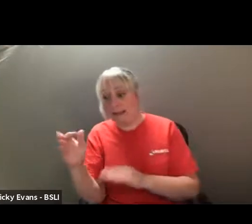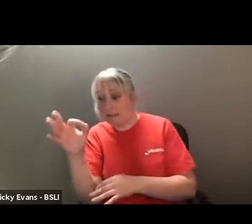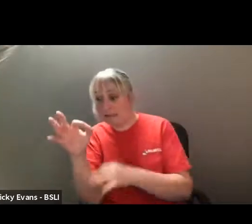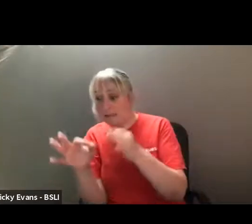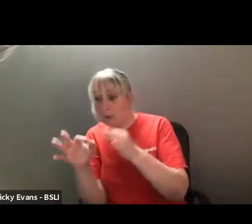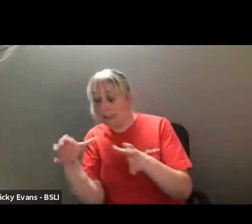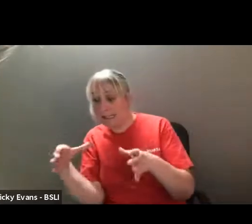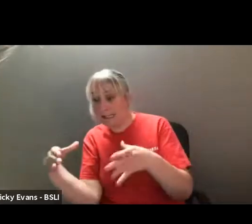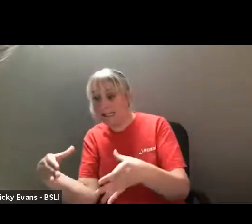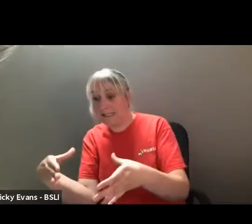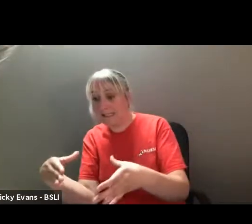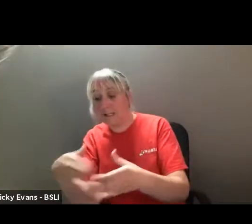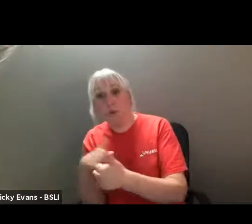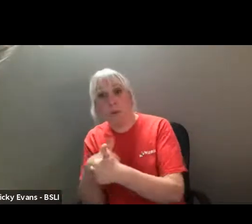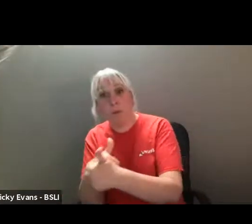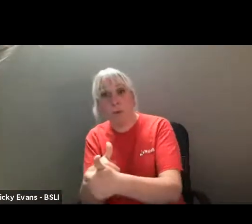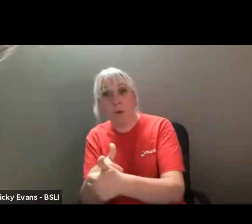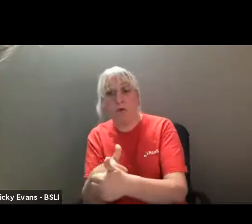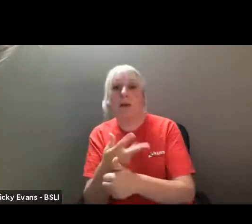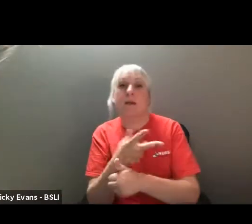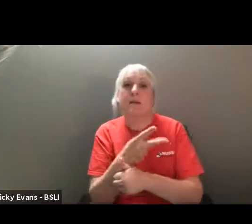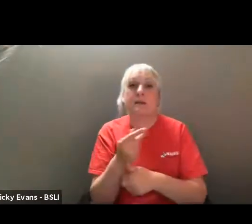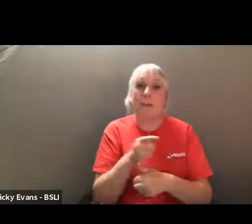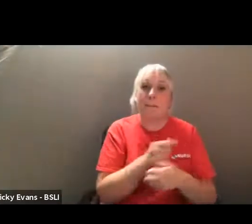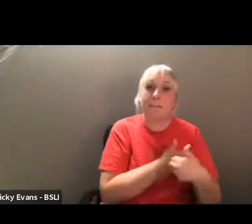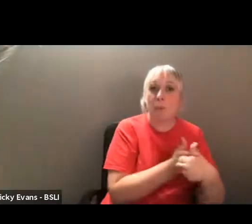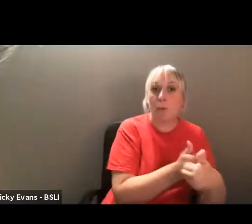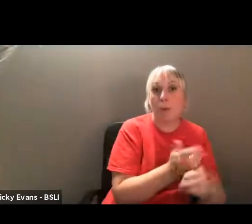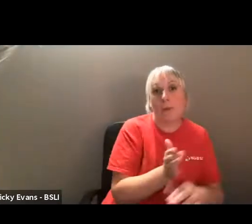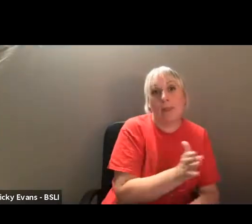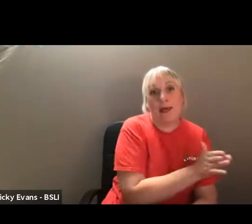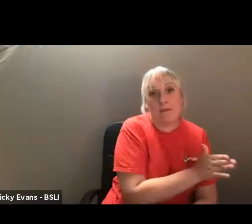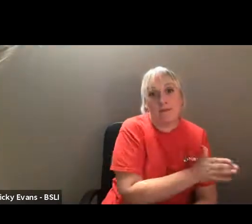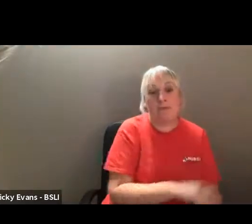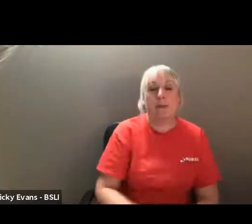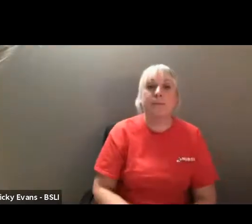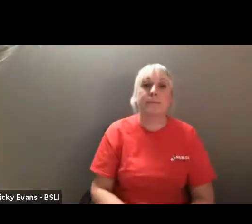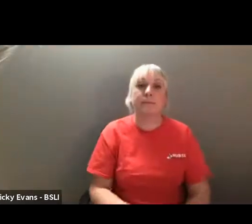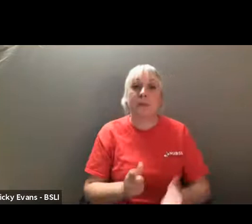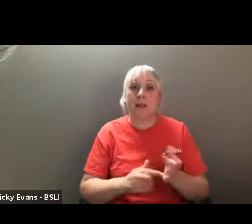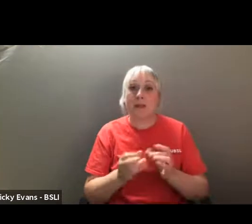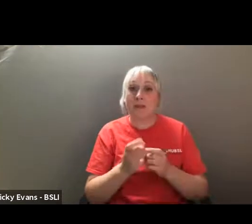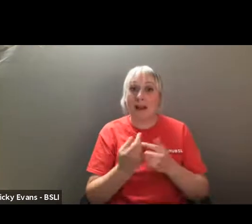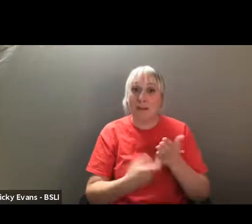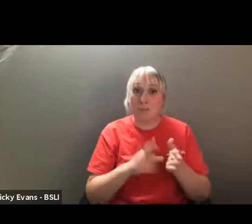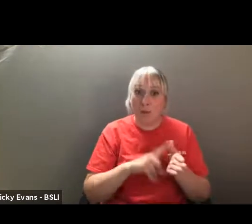and the Liberal Party have had it as a party policy since the 1970s.